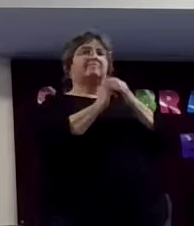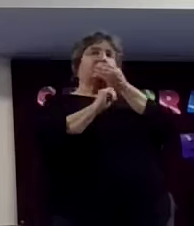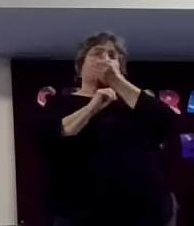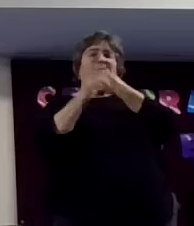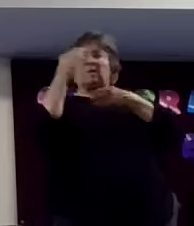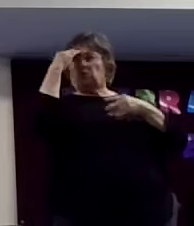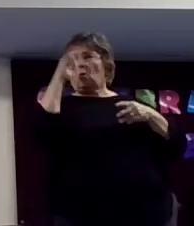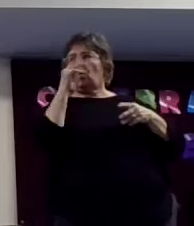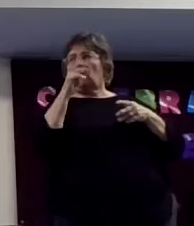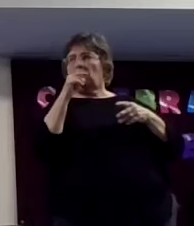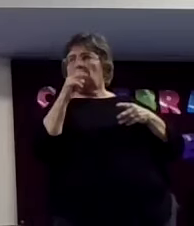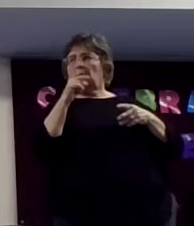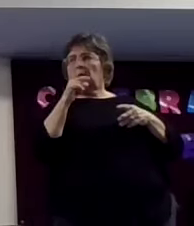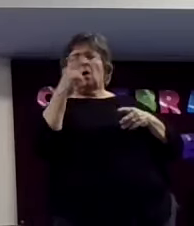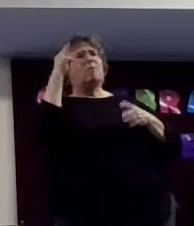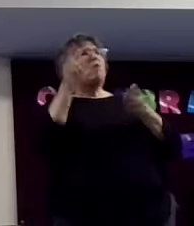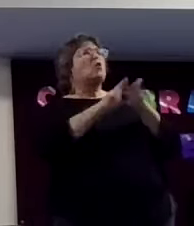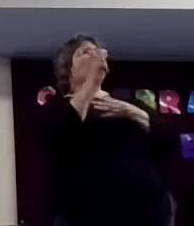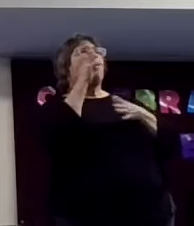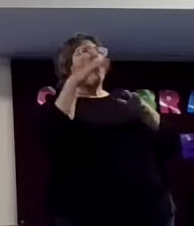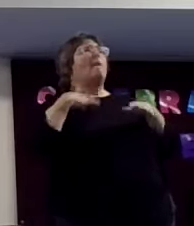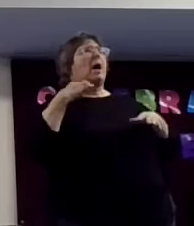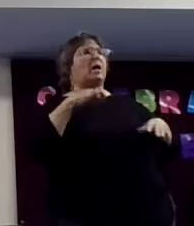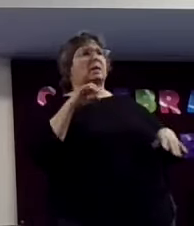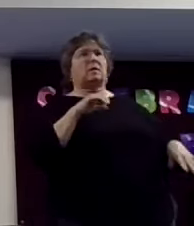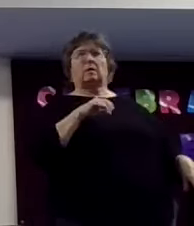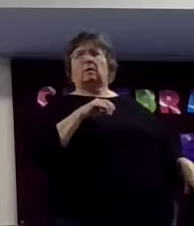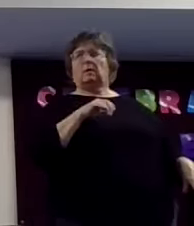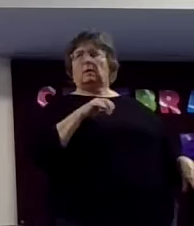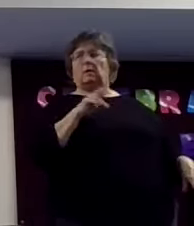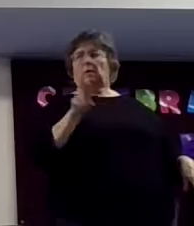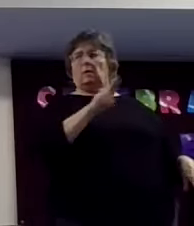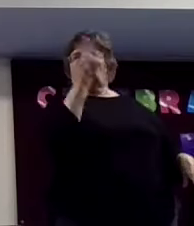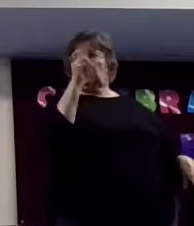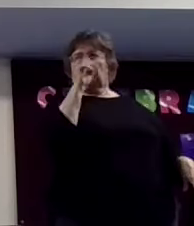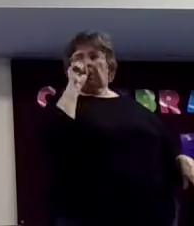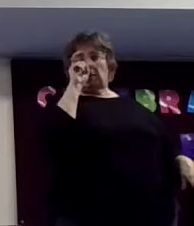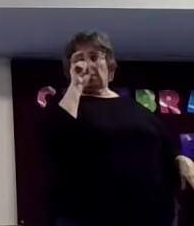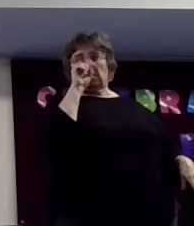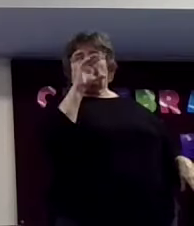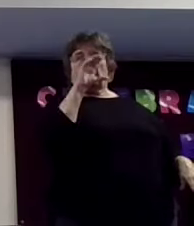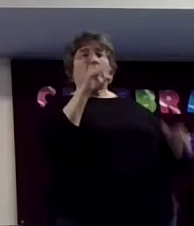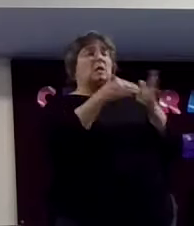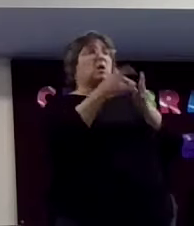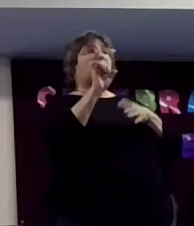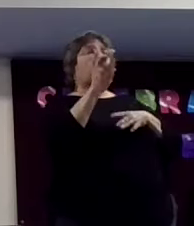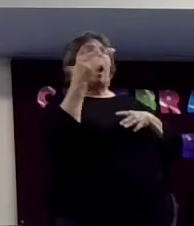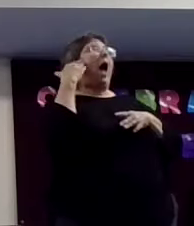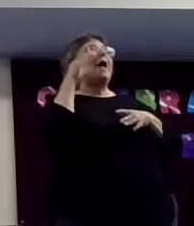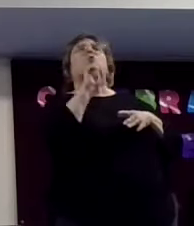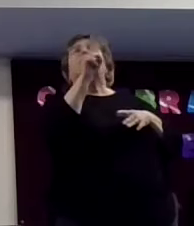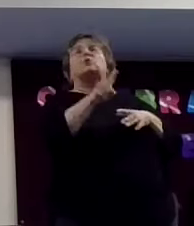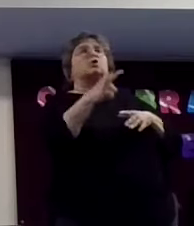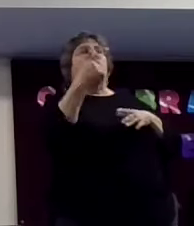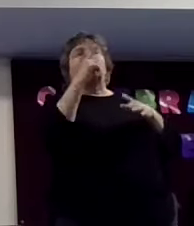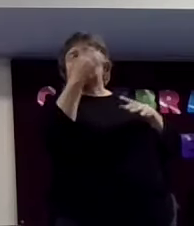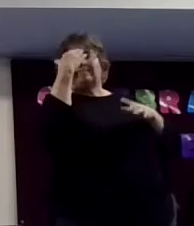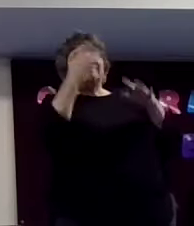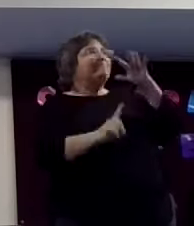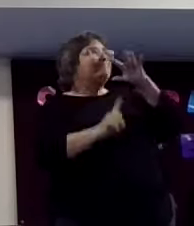that's Do you great. know who put it in for the university district? That's the Sir? University of Scotland. I can't pull it out of my